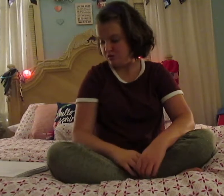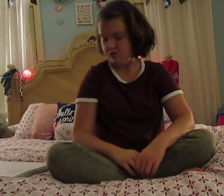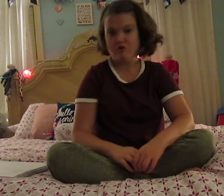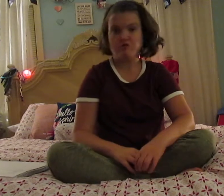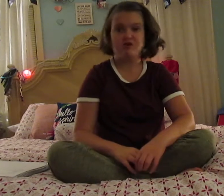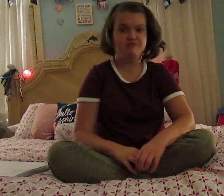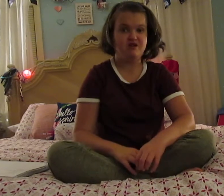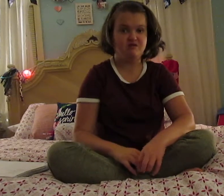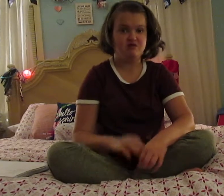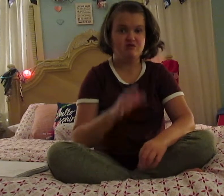grandparents,